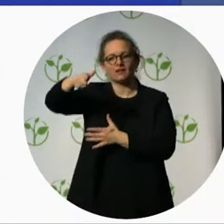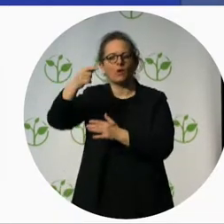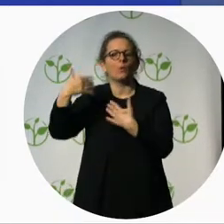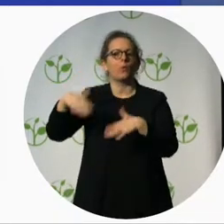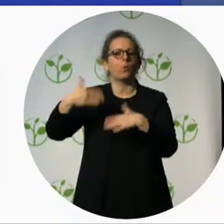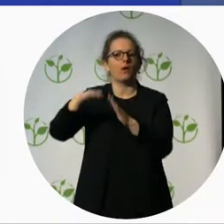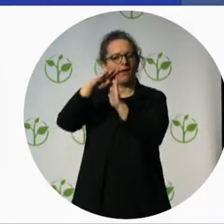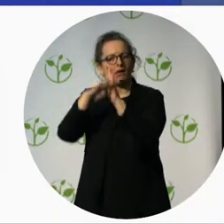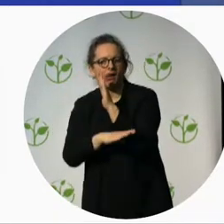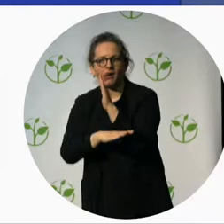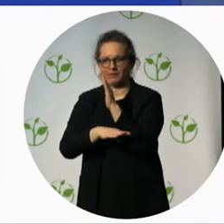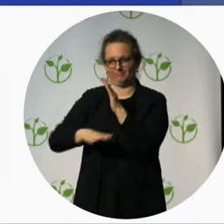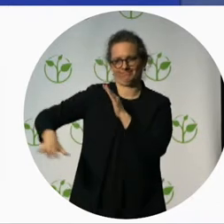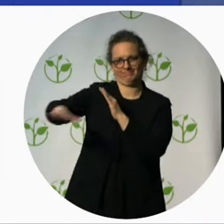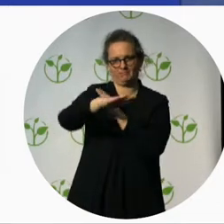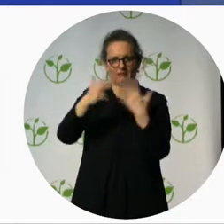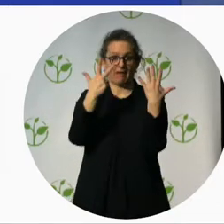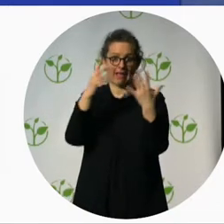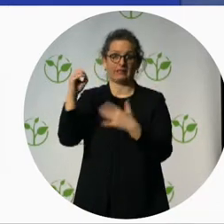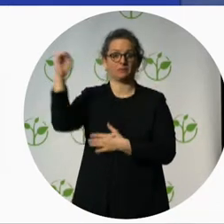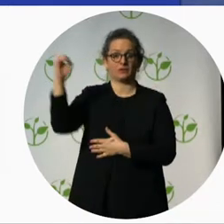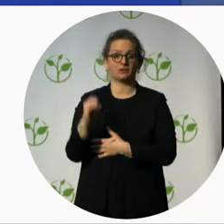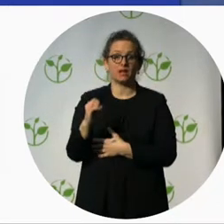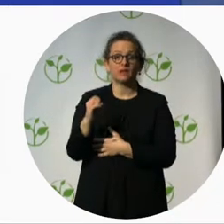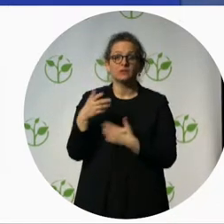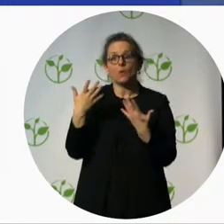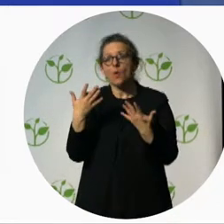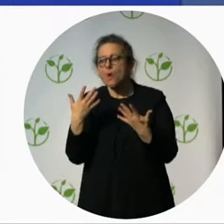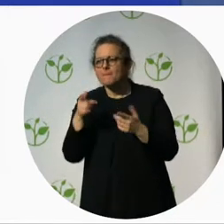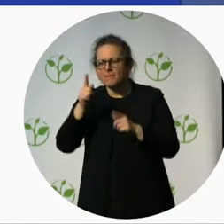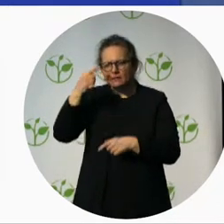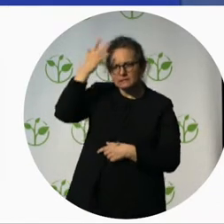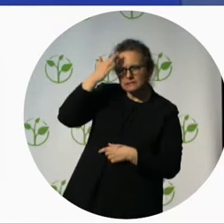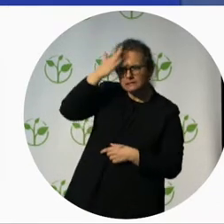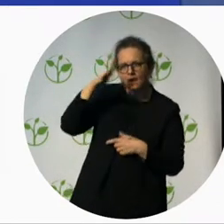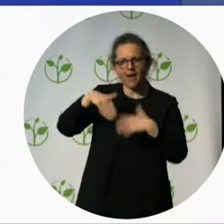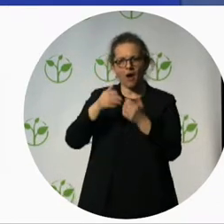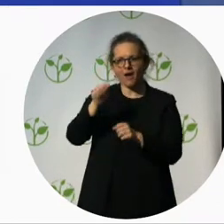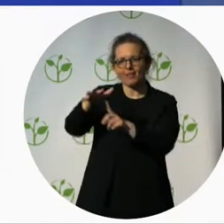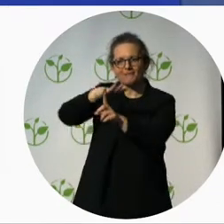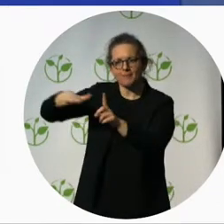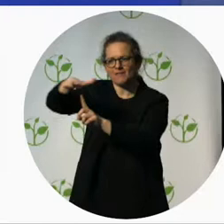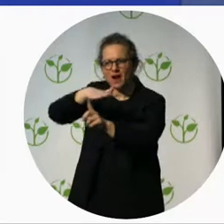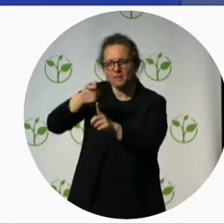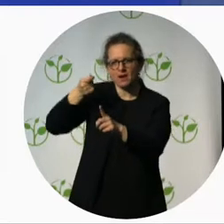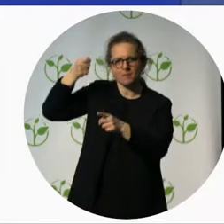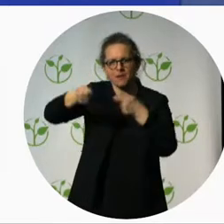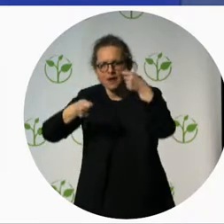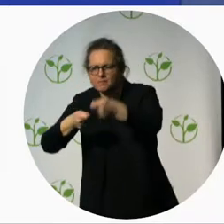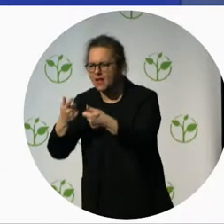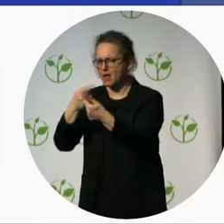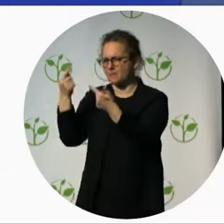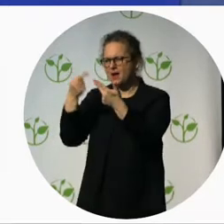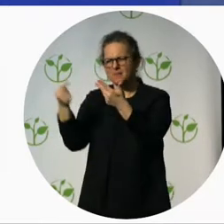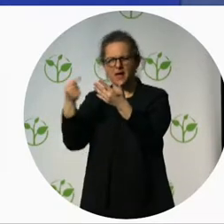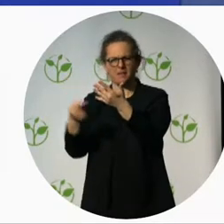have a family. So if you multiply that billion by two, you have, you have 3 billion